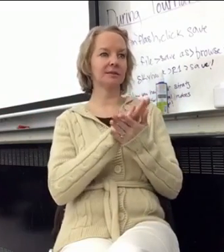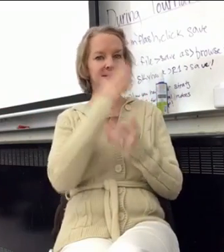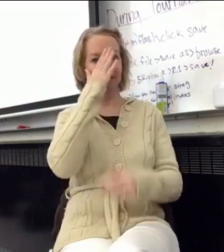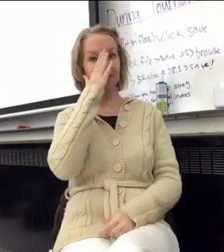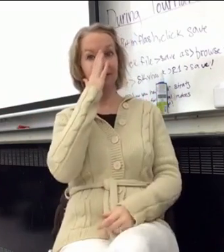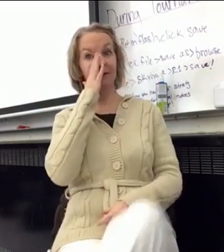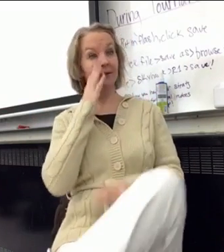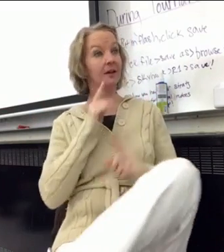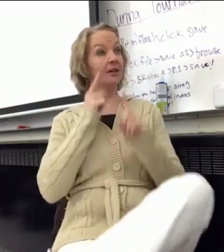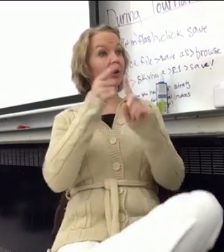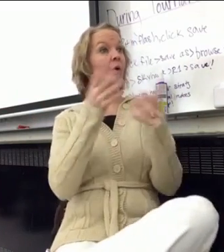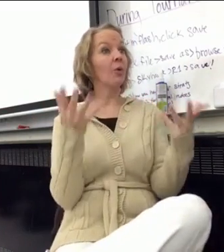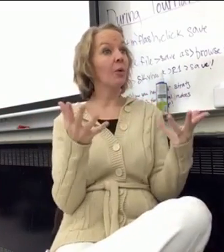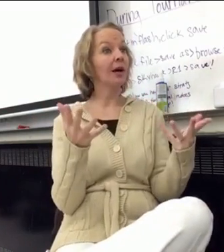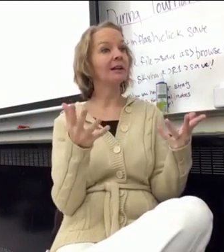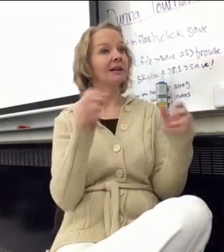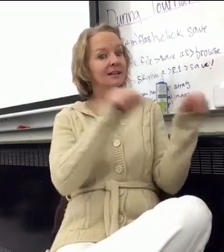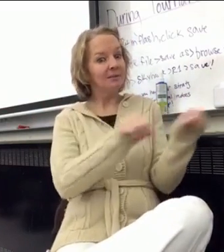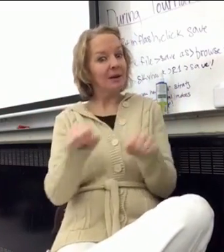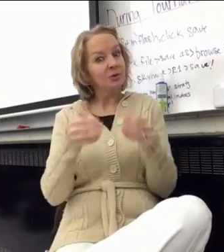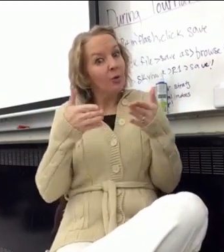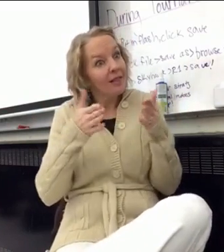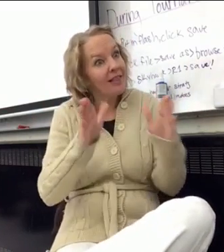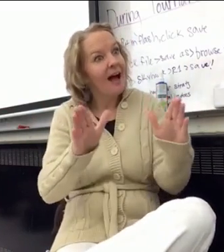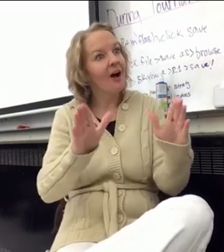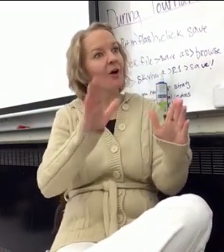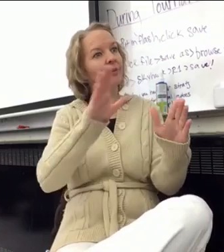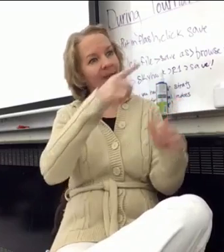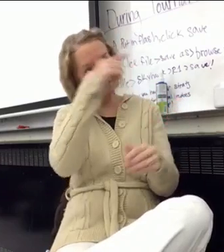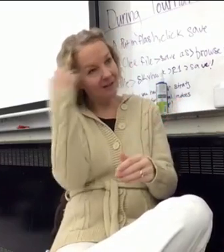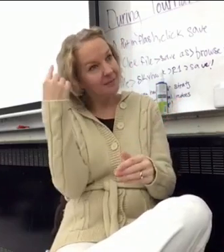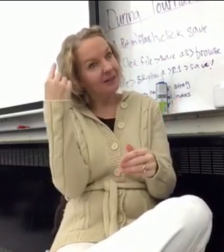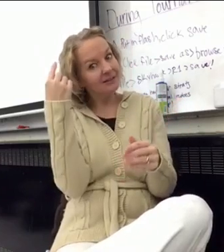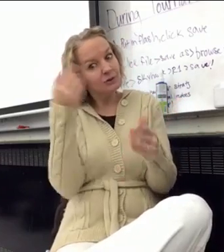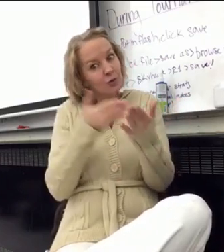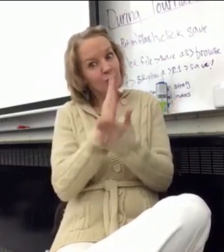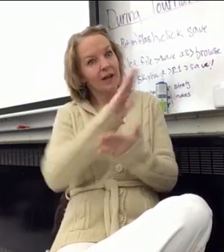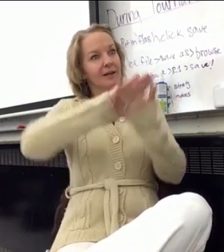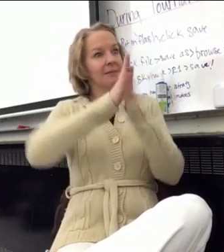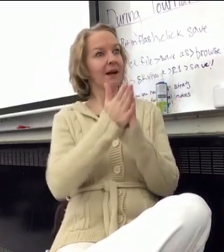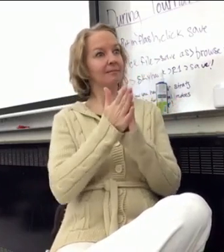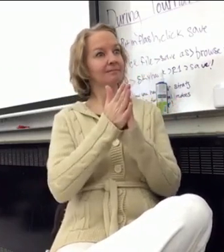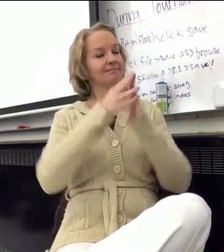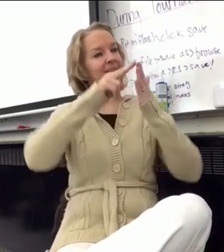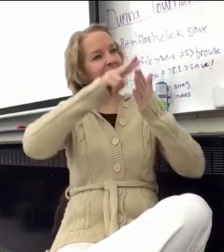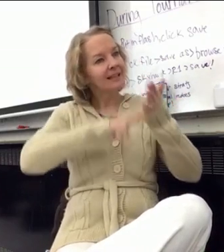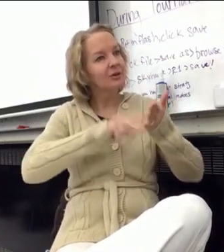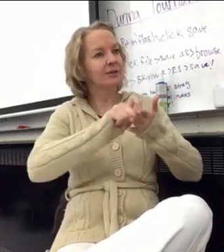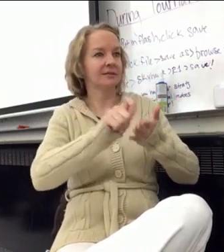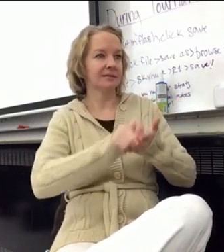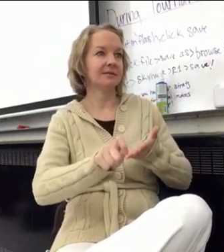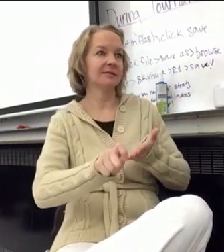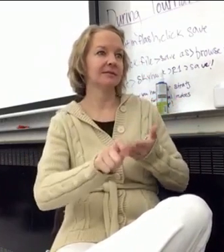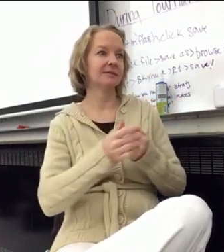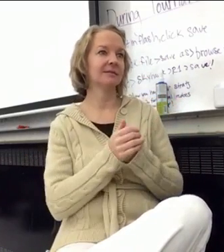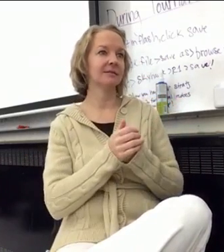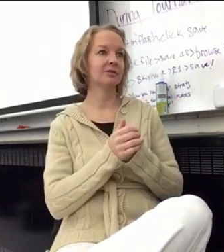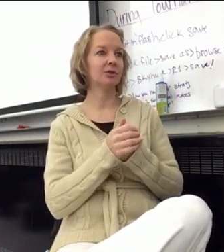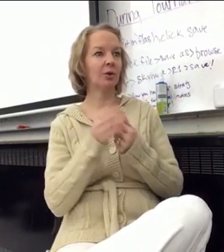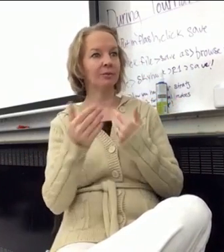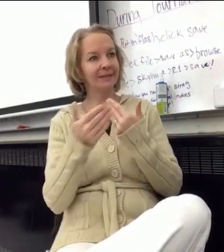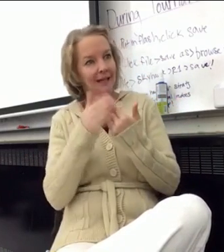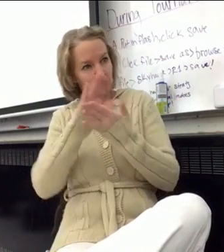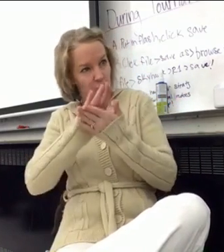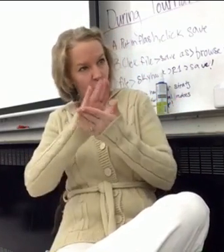The goal of this basically was to be able to allow African Americans the right to become literate. So if you'll write next to the schools or like a little